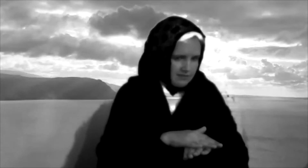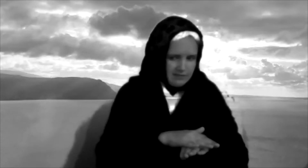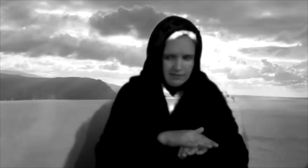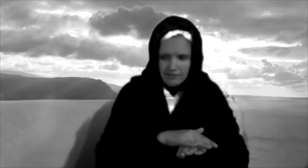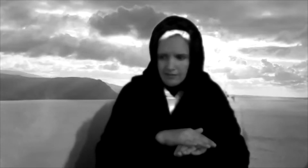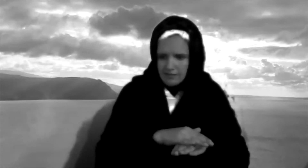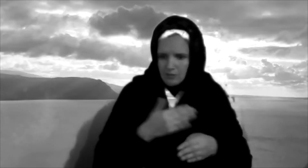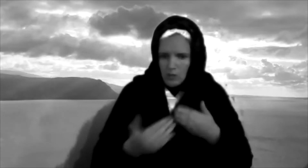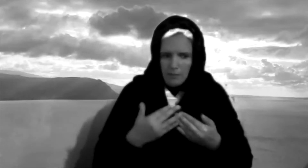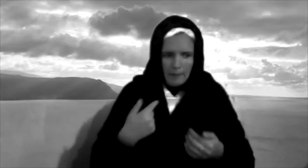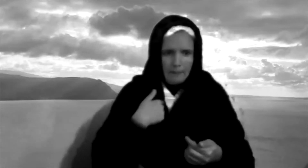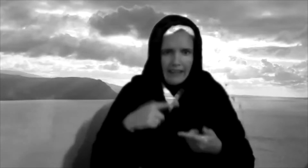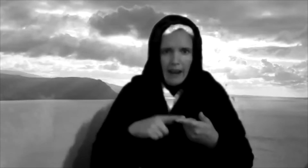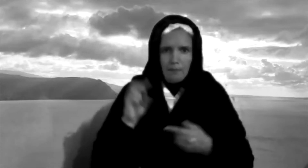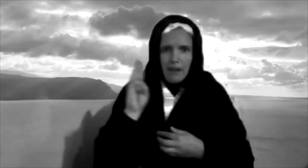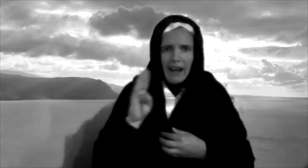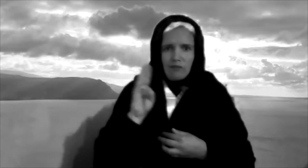left, and now it's just us.